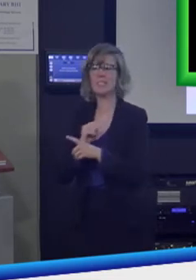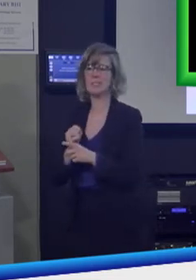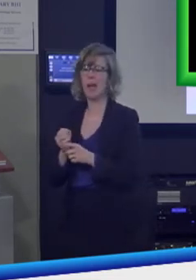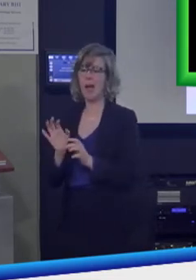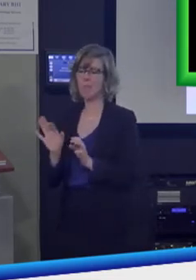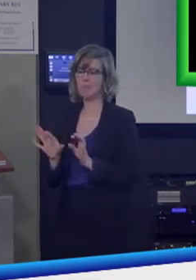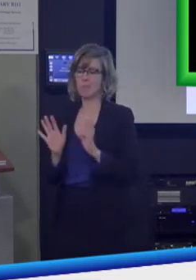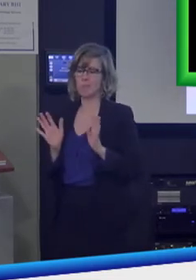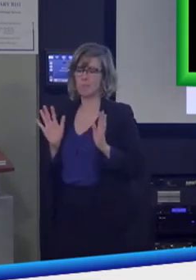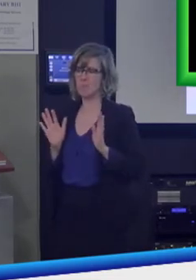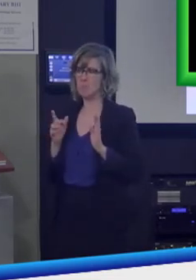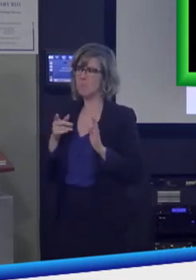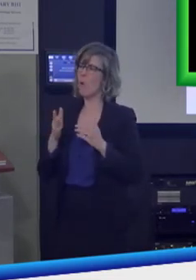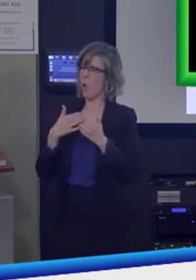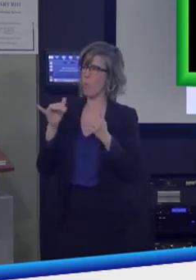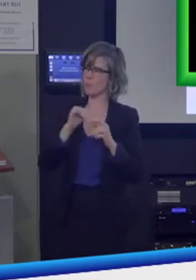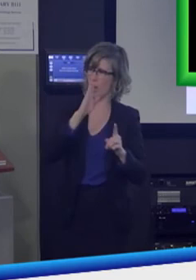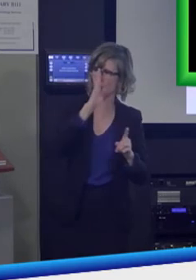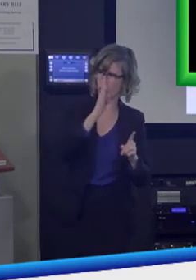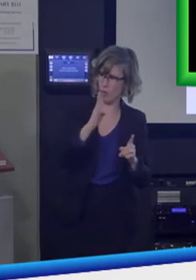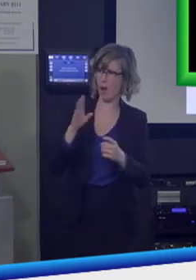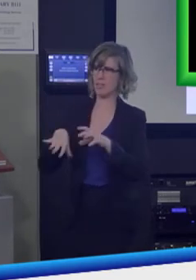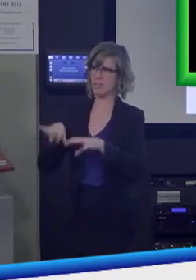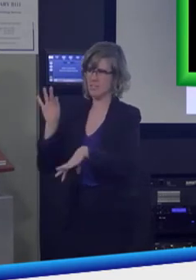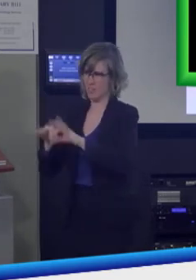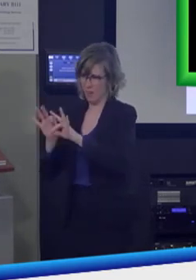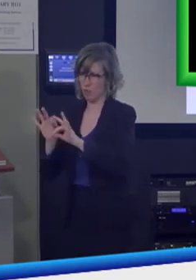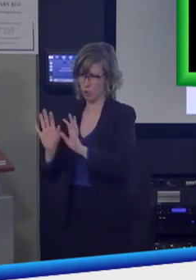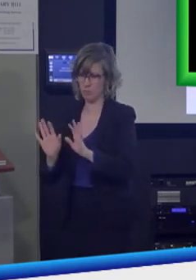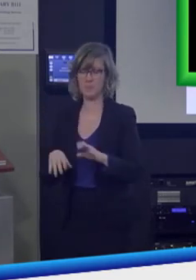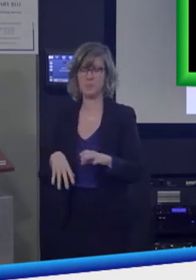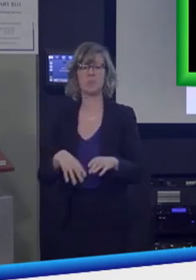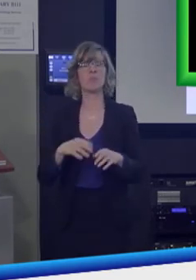discovery. And then we decided to do them in two sequences: